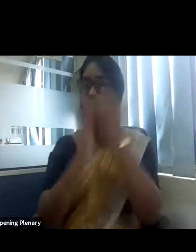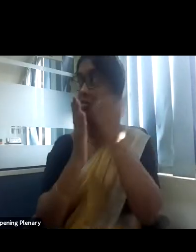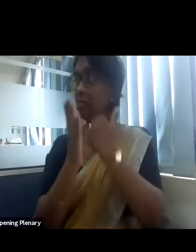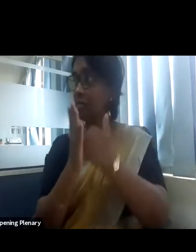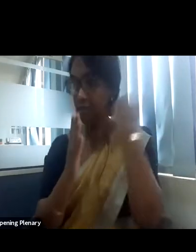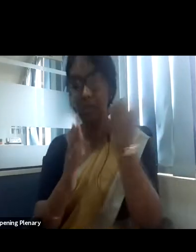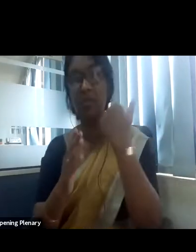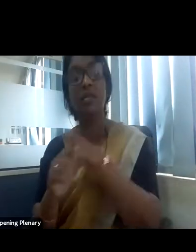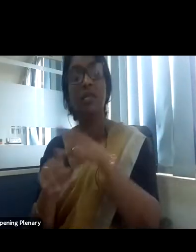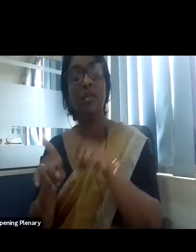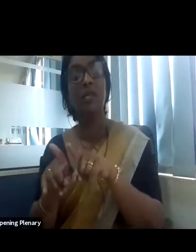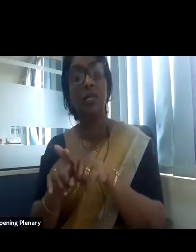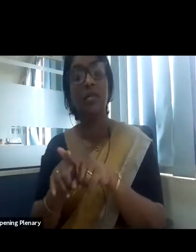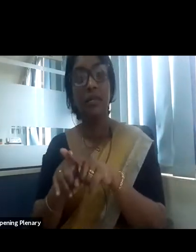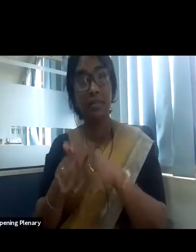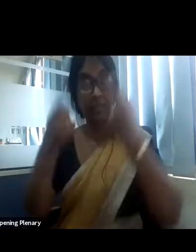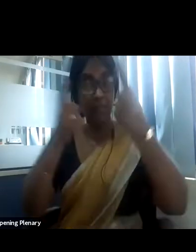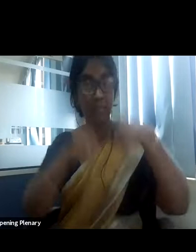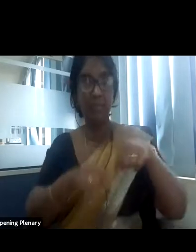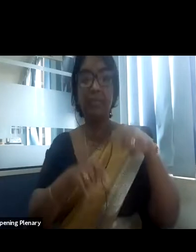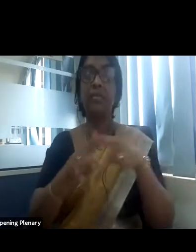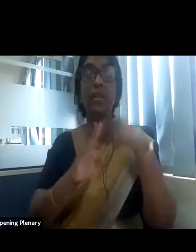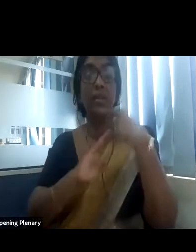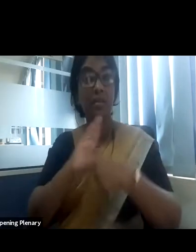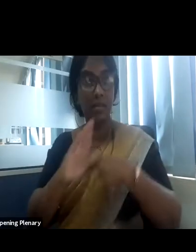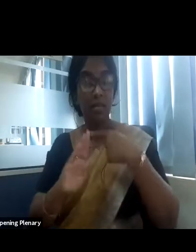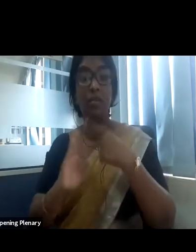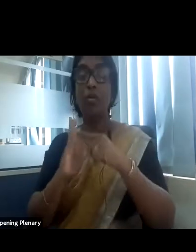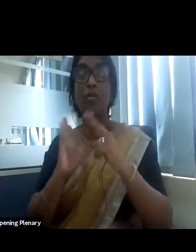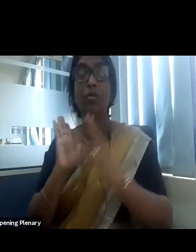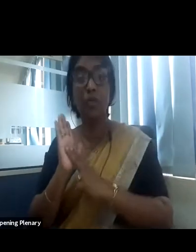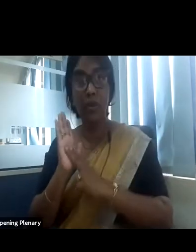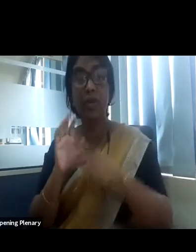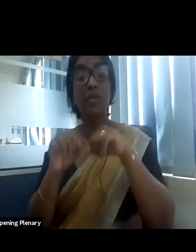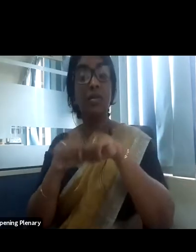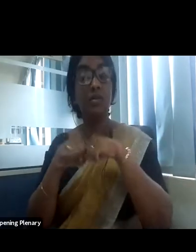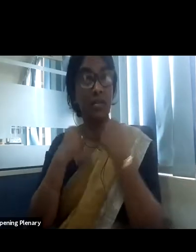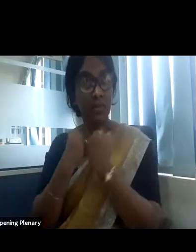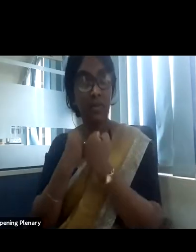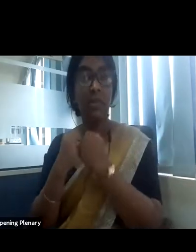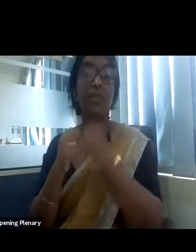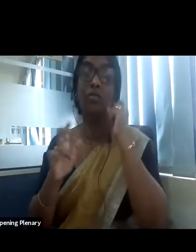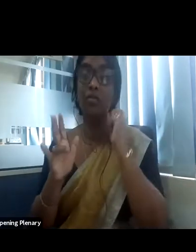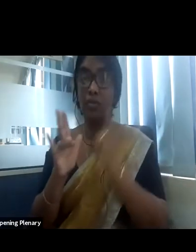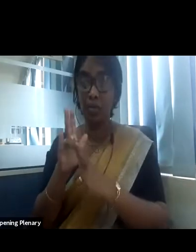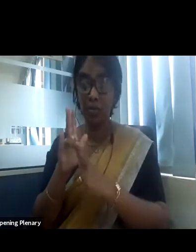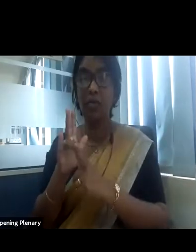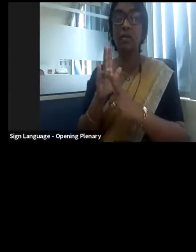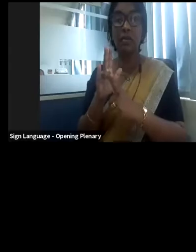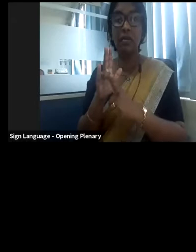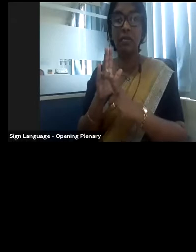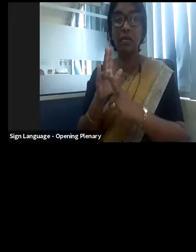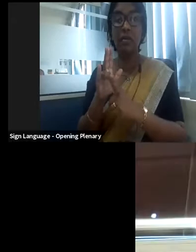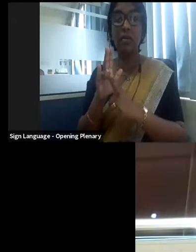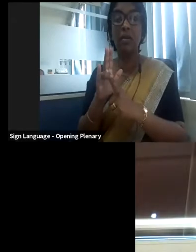UN Resident Coordinator for Sri Lanka, on the SDGs, the challenges and opportunities. Ms. Hannah Singer, the